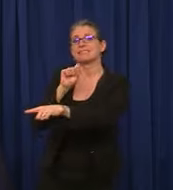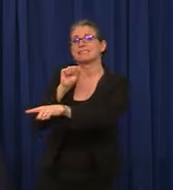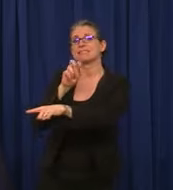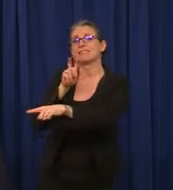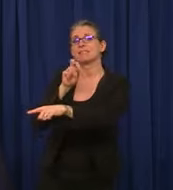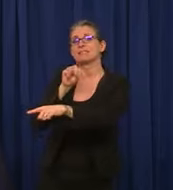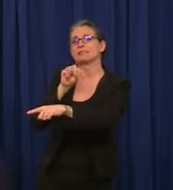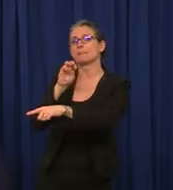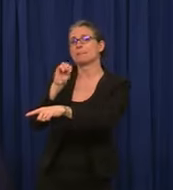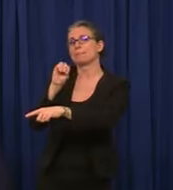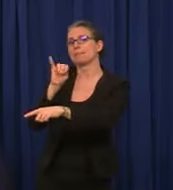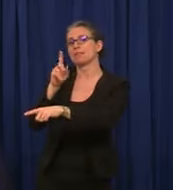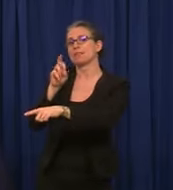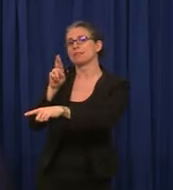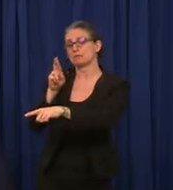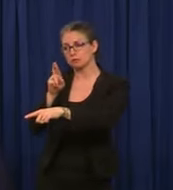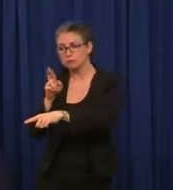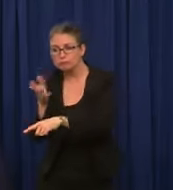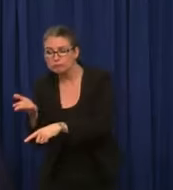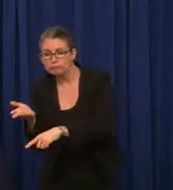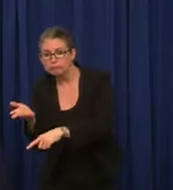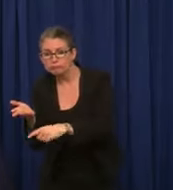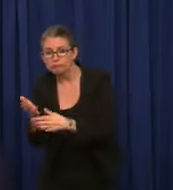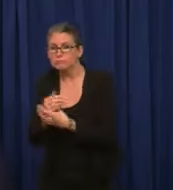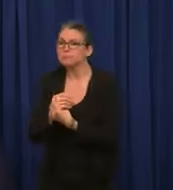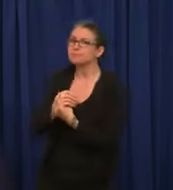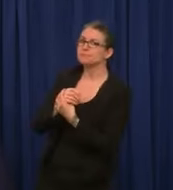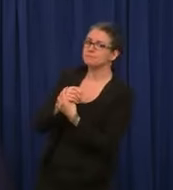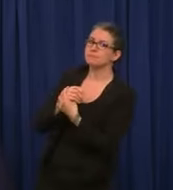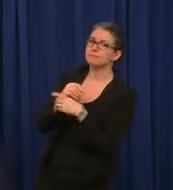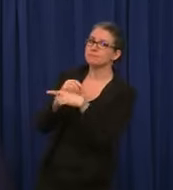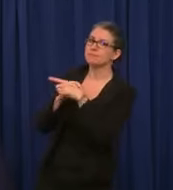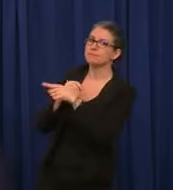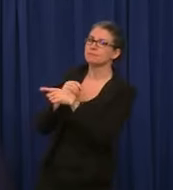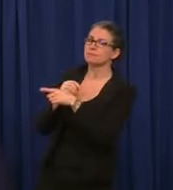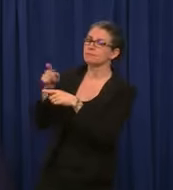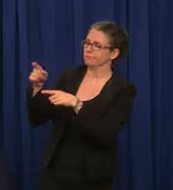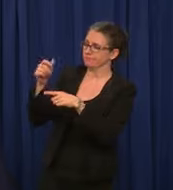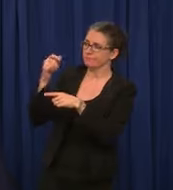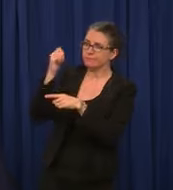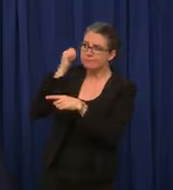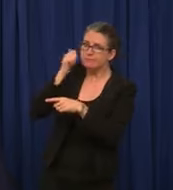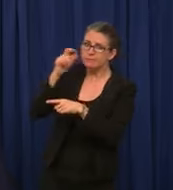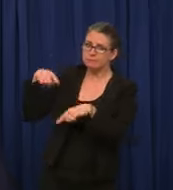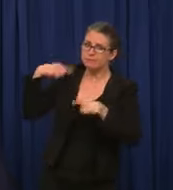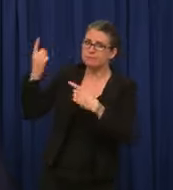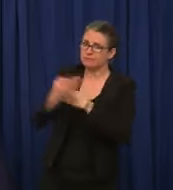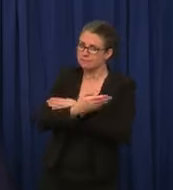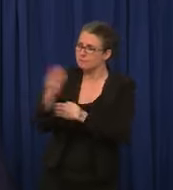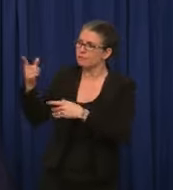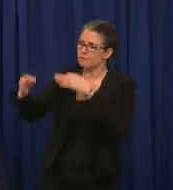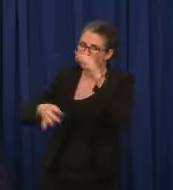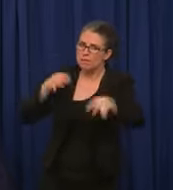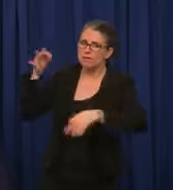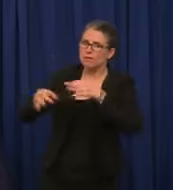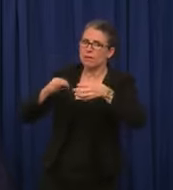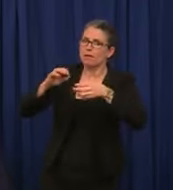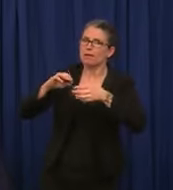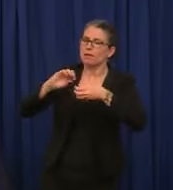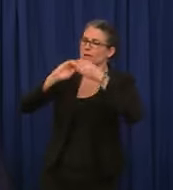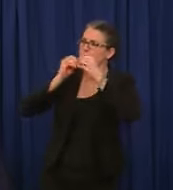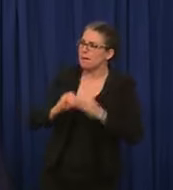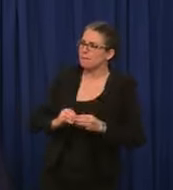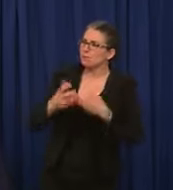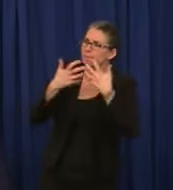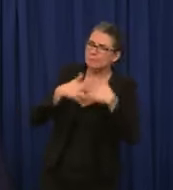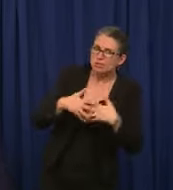Every day, you provide a an inventory of ventilators, and you just reference the number and a request for more.